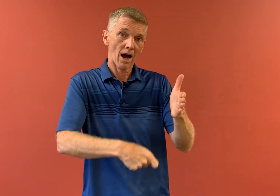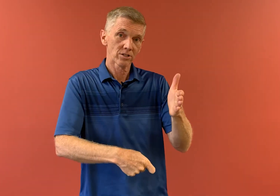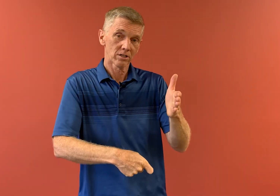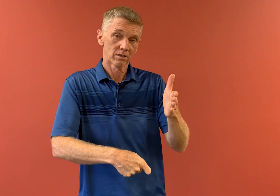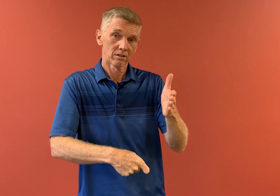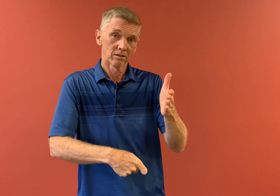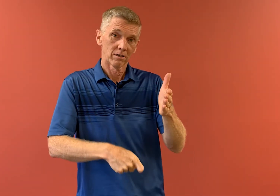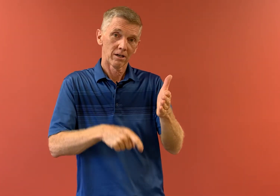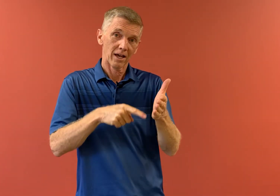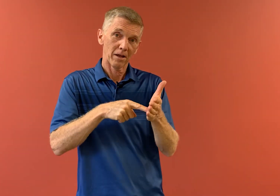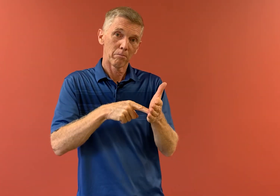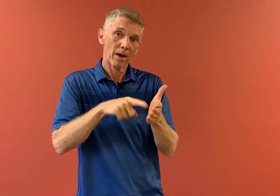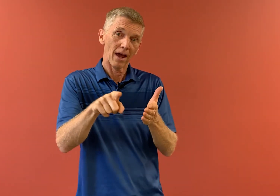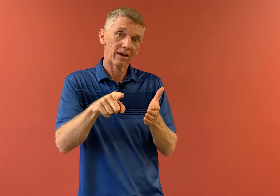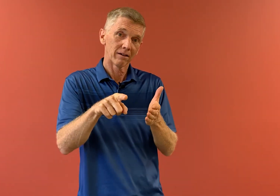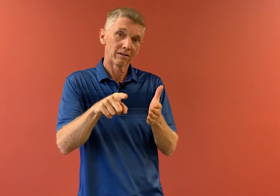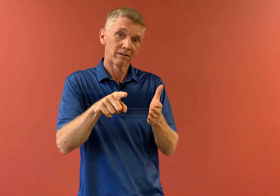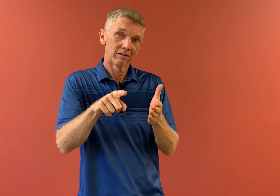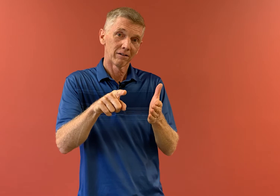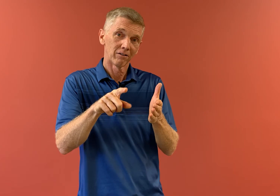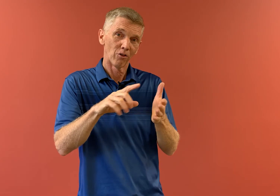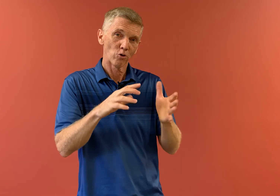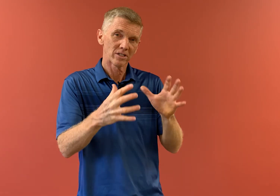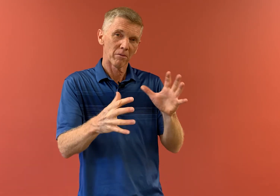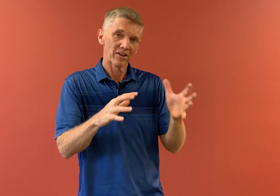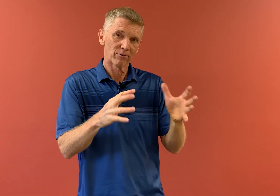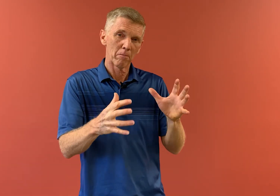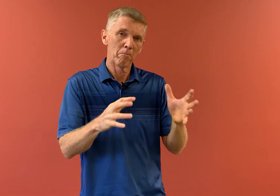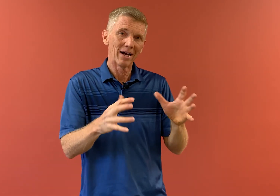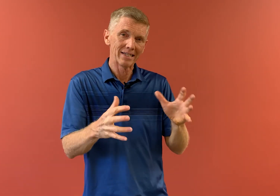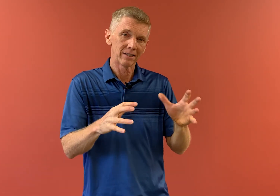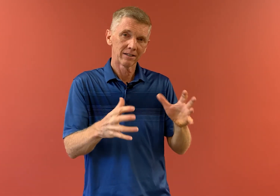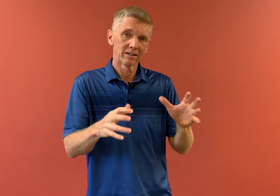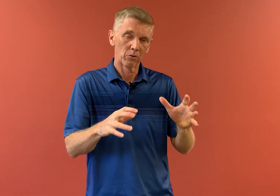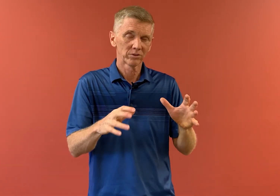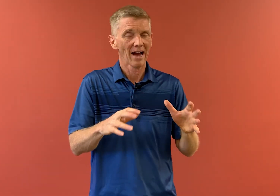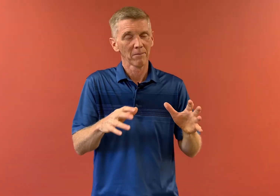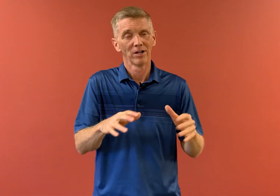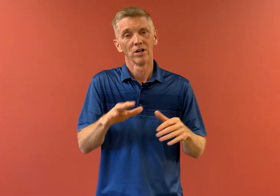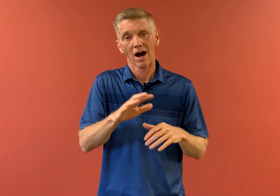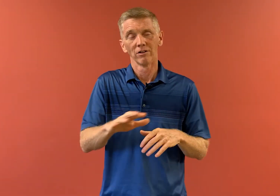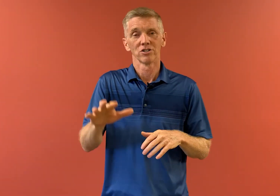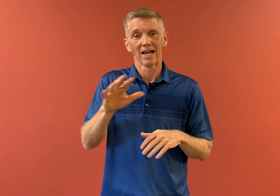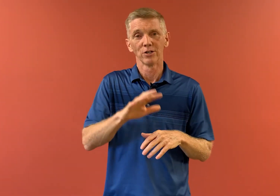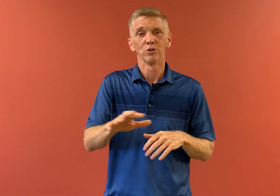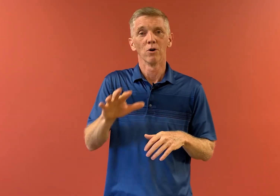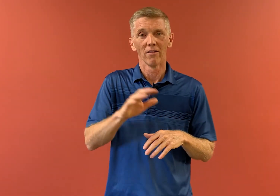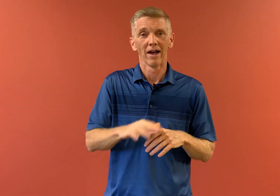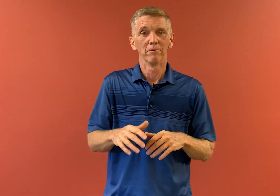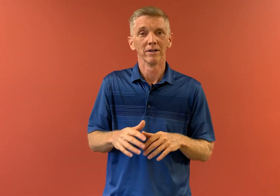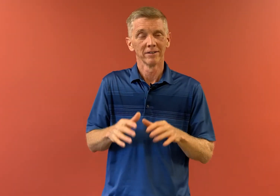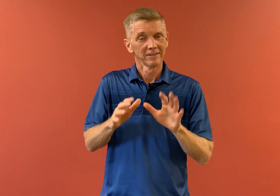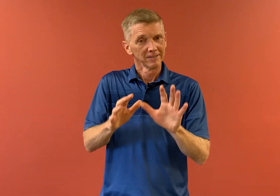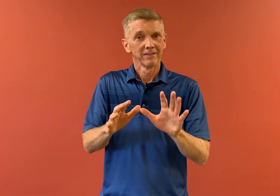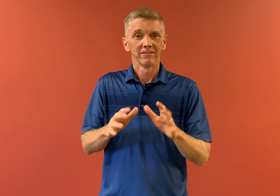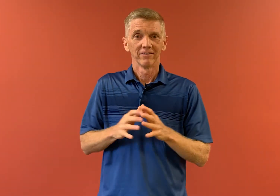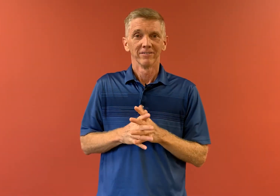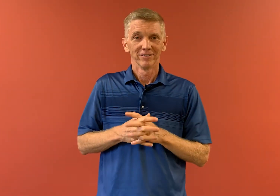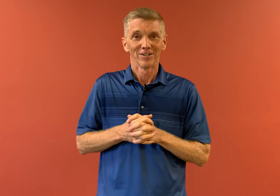Cost, and pay. Those are some of the things around money. And we'll talk about dollars and how you do all that, but let's keep